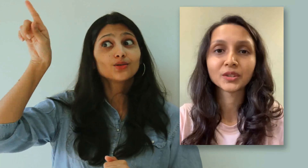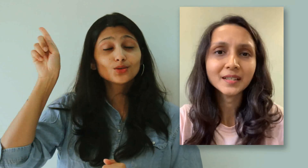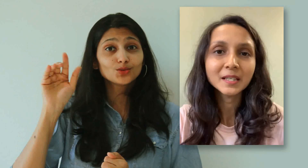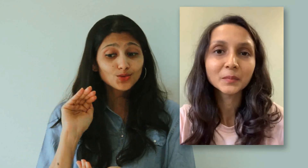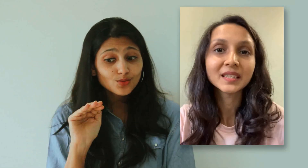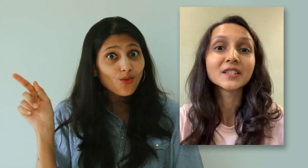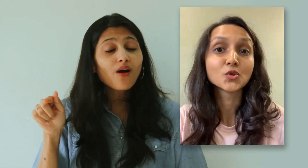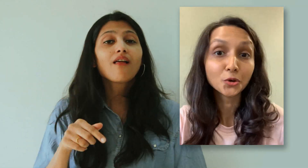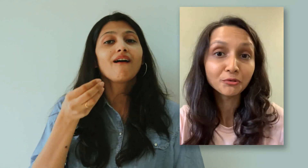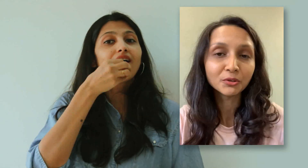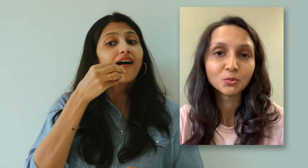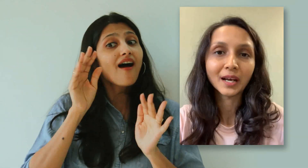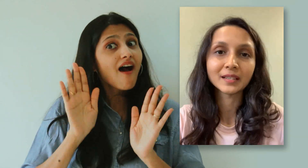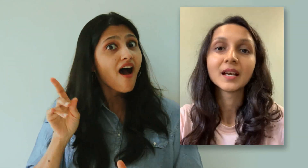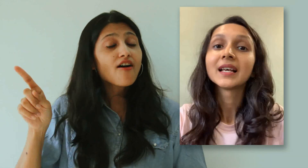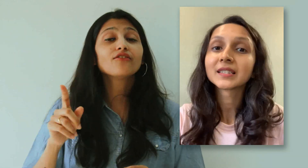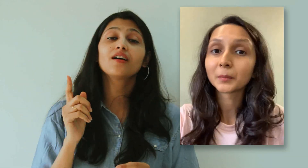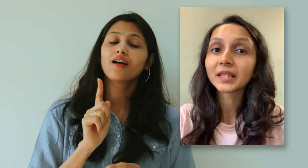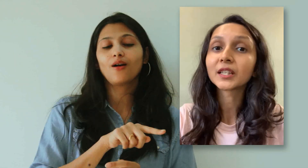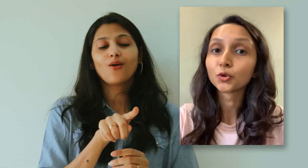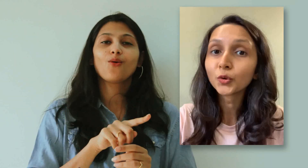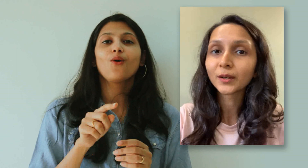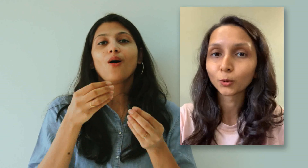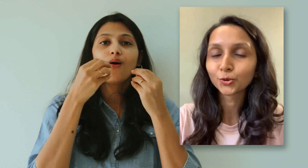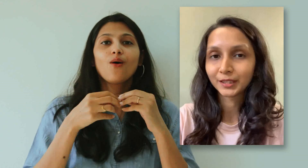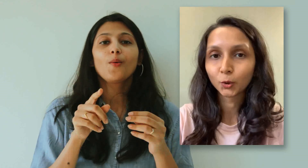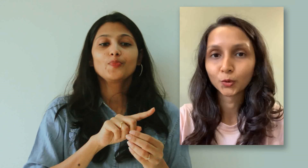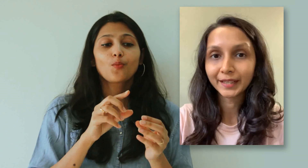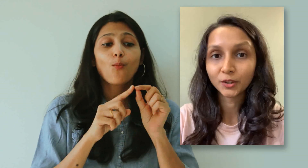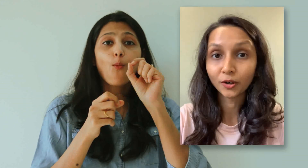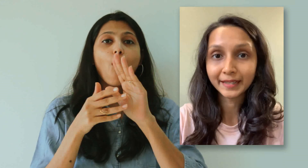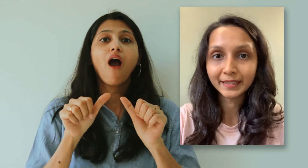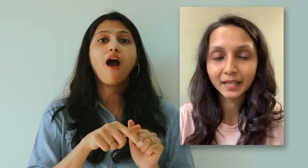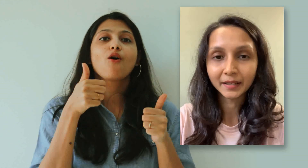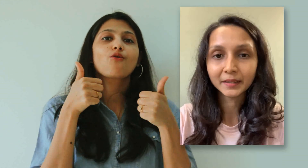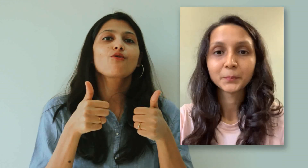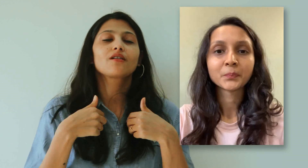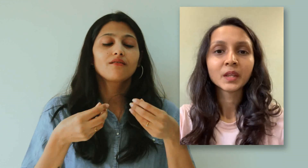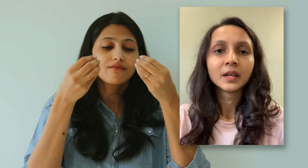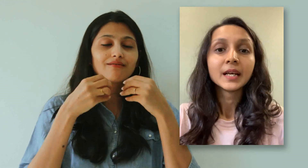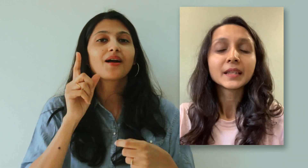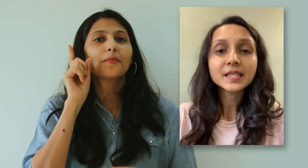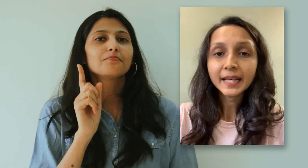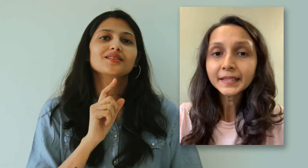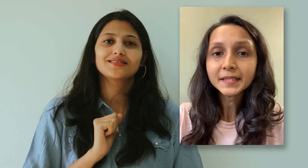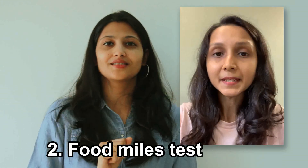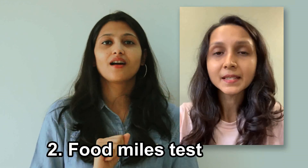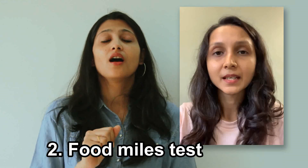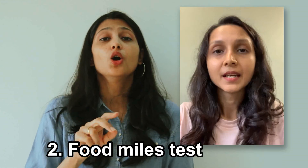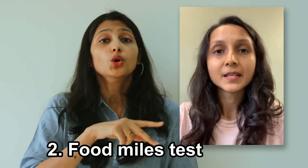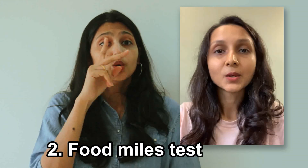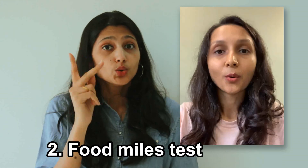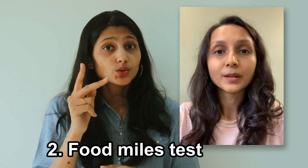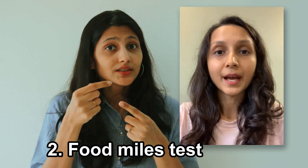up. So that is something that is good for you and something that you can also include in your daily diet. The second